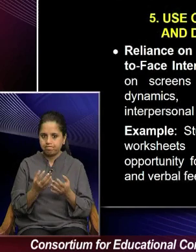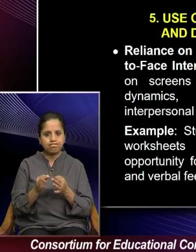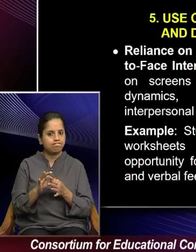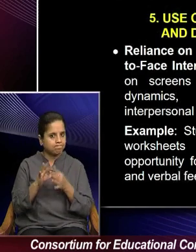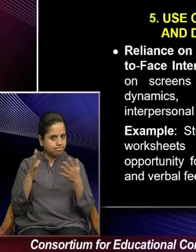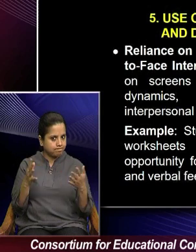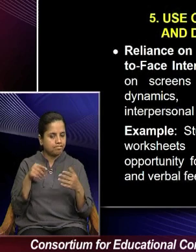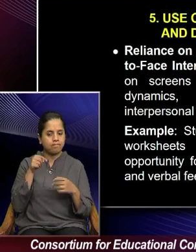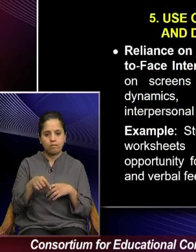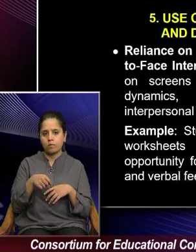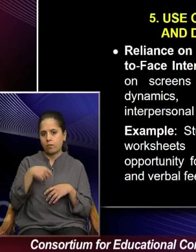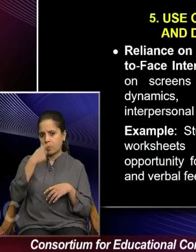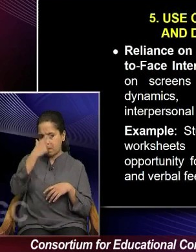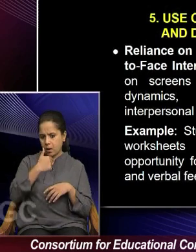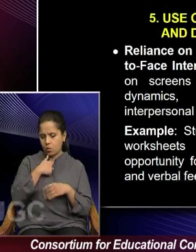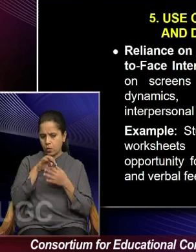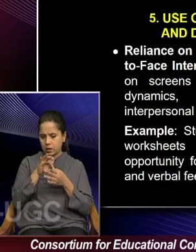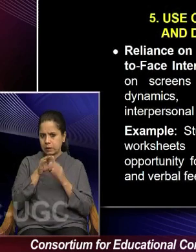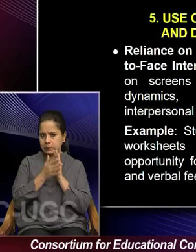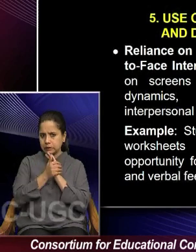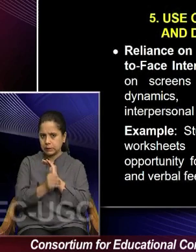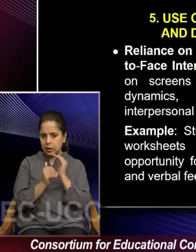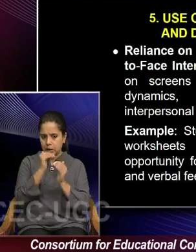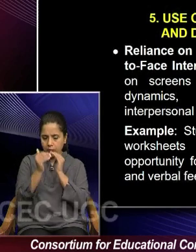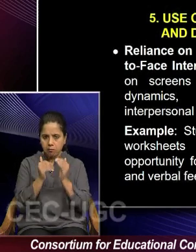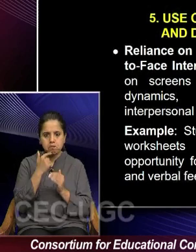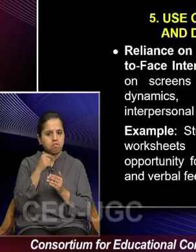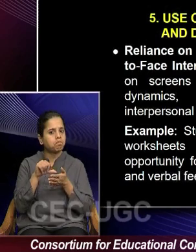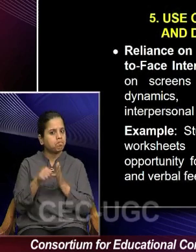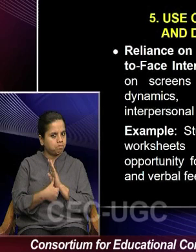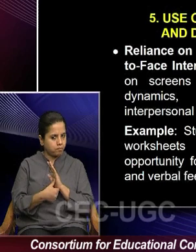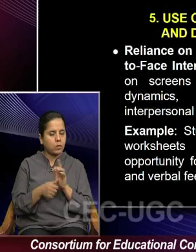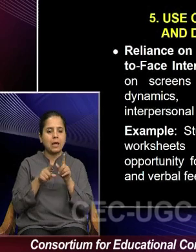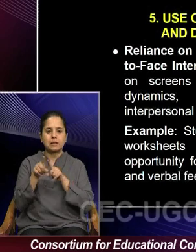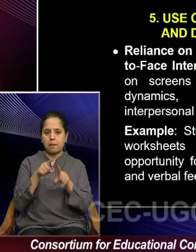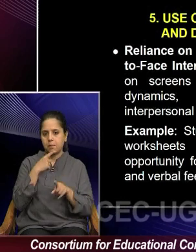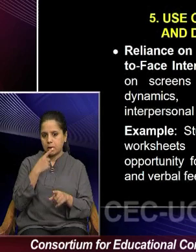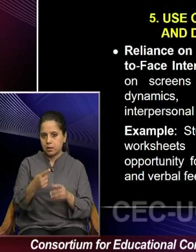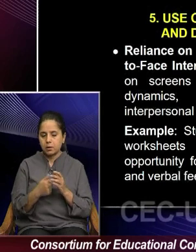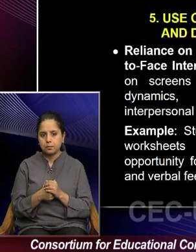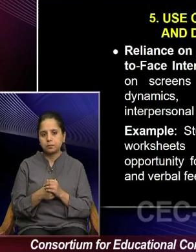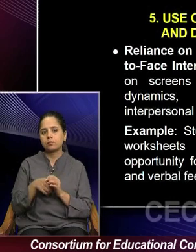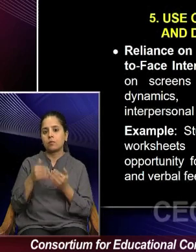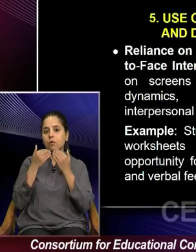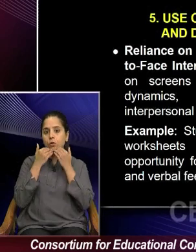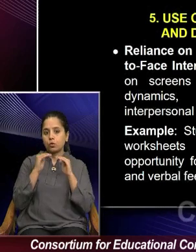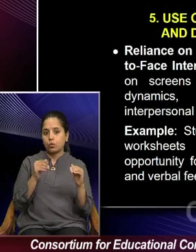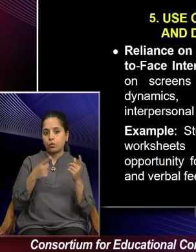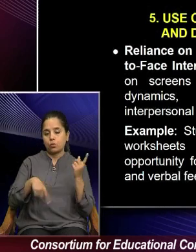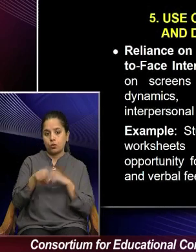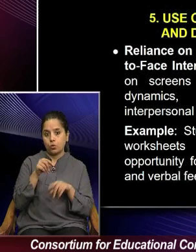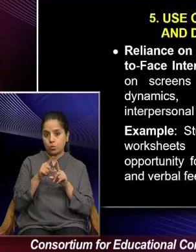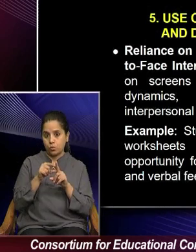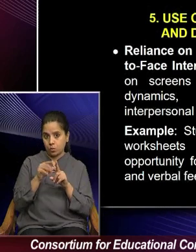the interpersonal skill development. For example, the students